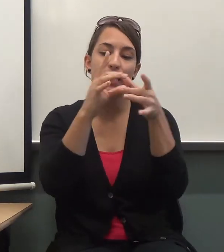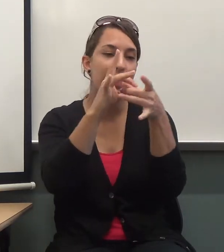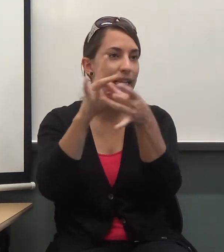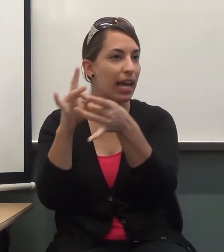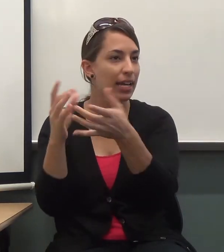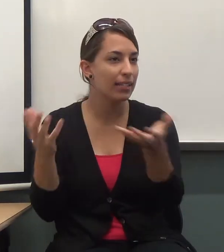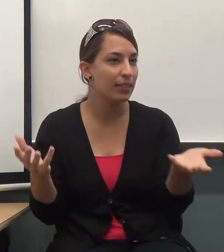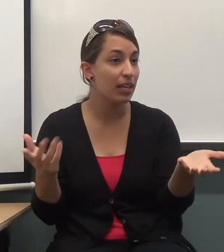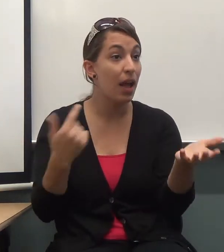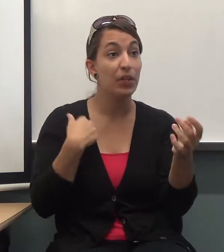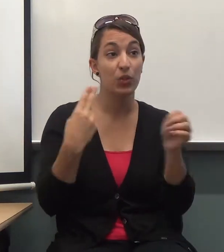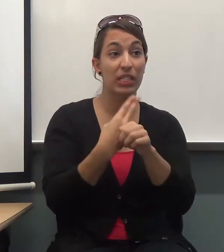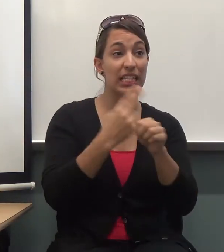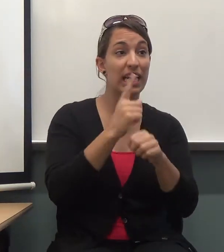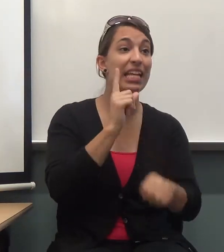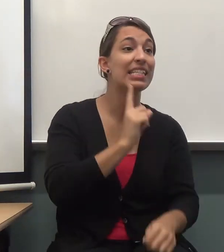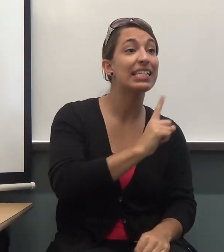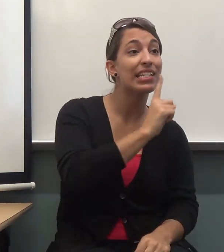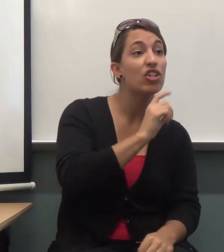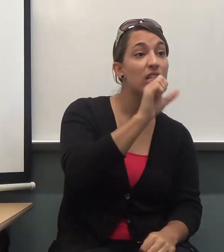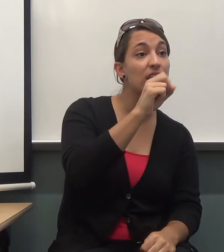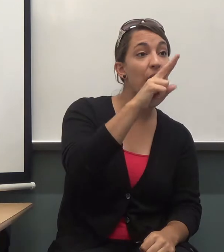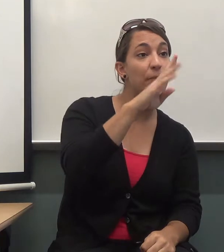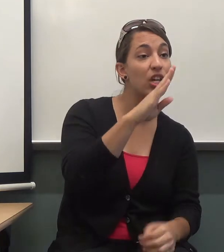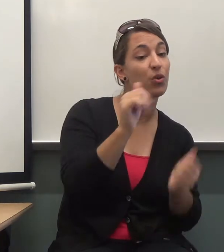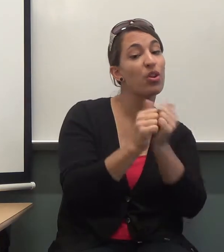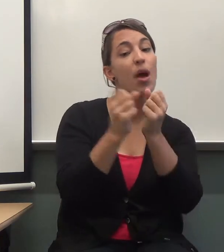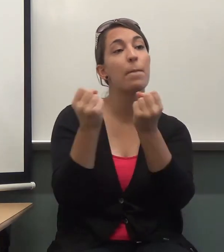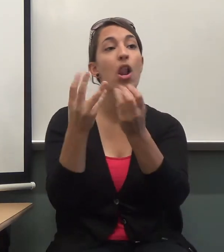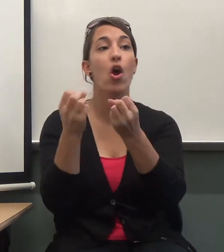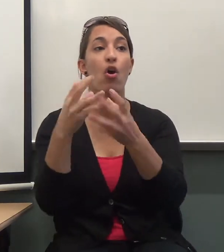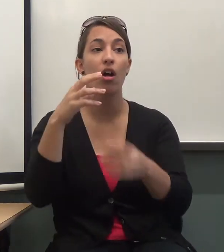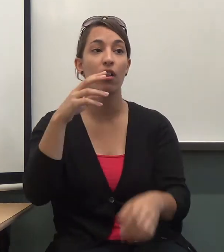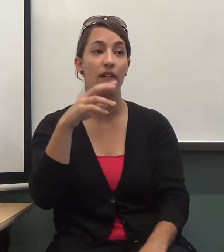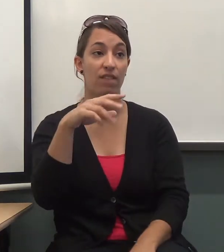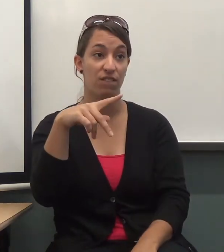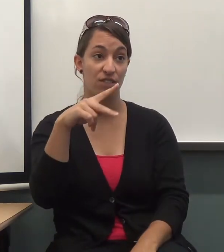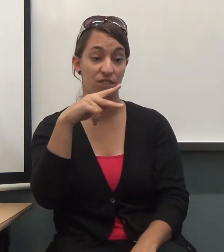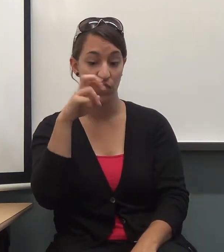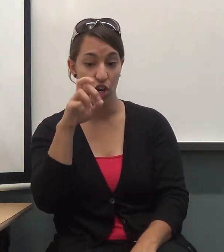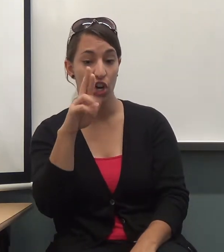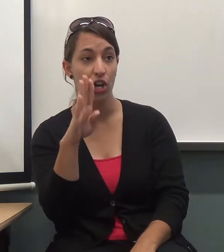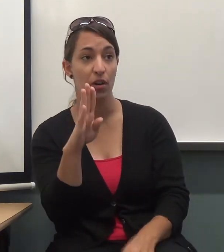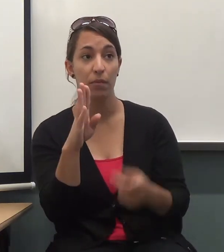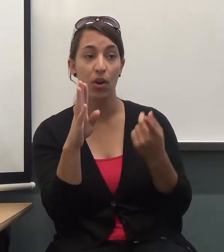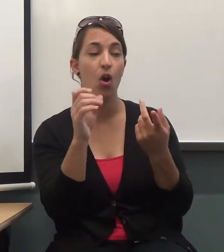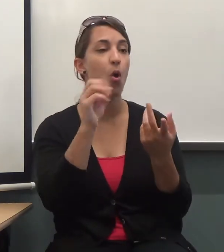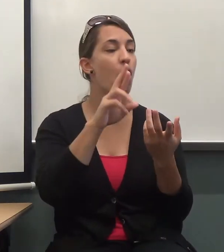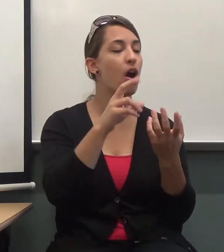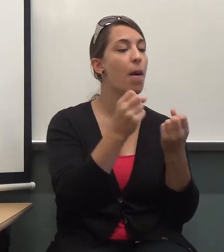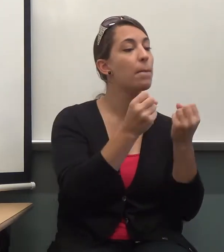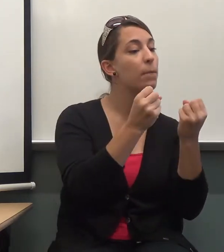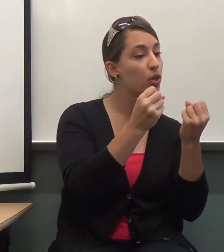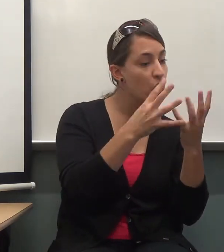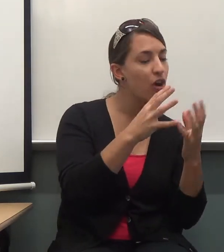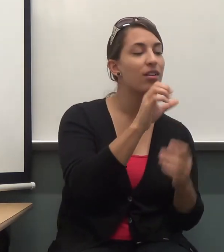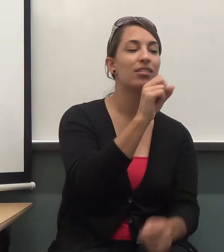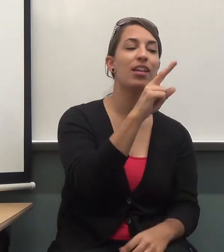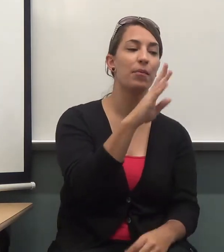subject with a plural verb, or am I using a plural subject with a plural verb, right? So there's that number, goes back over